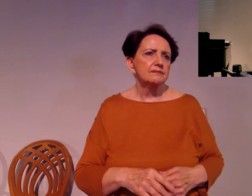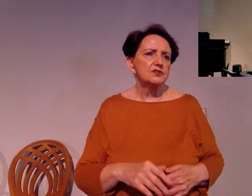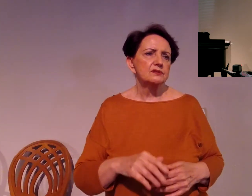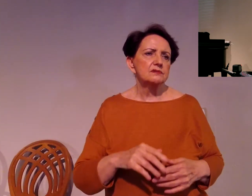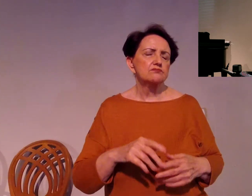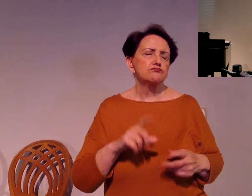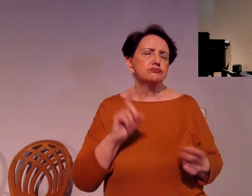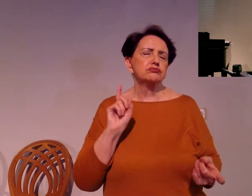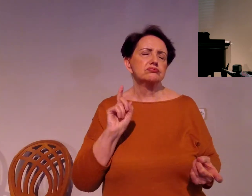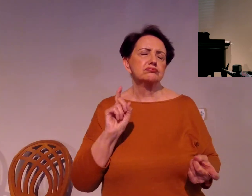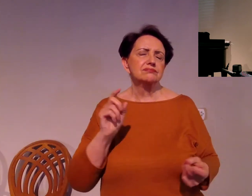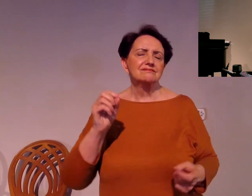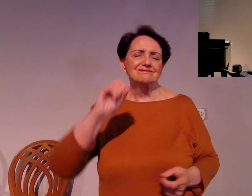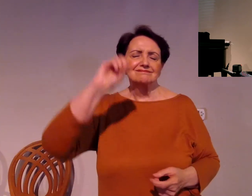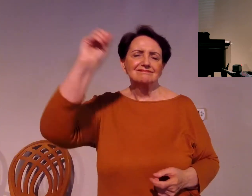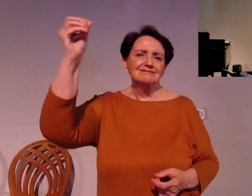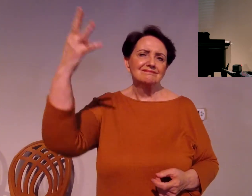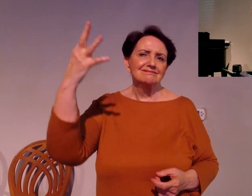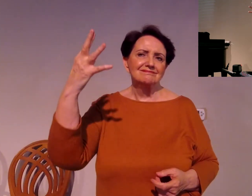Basking in the light.